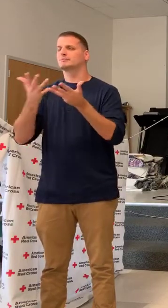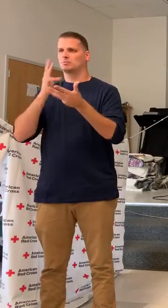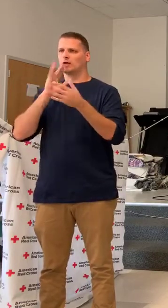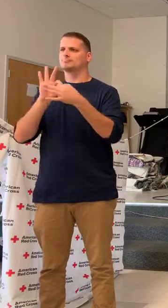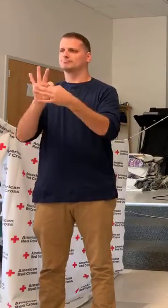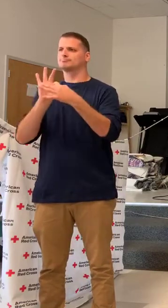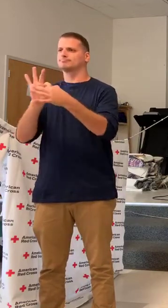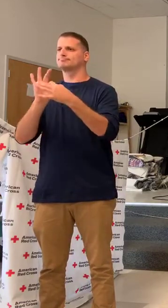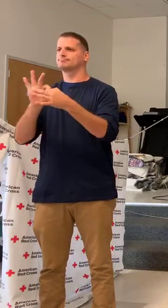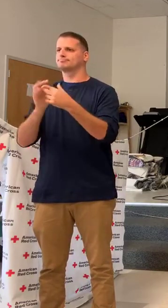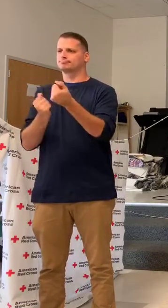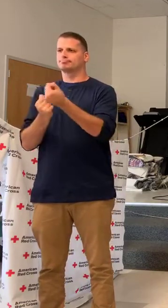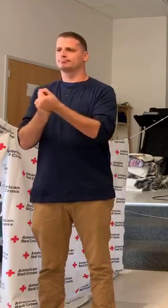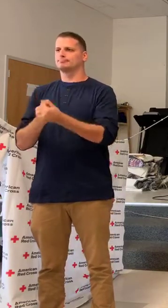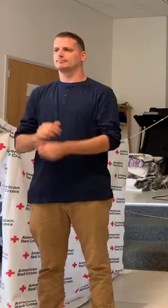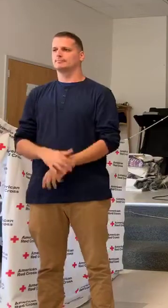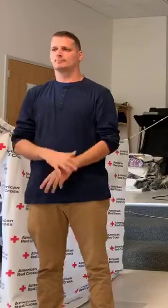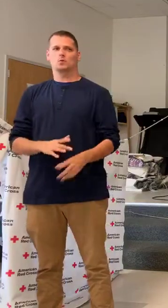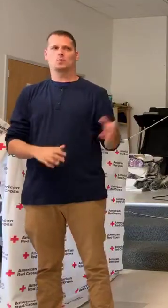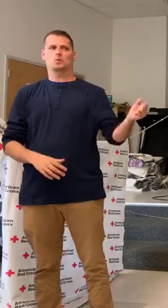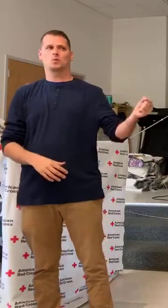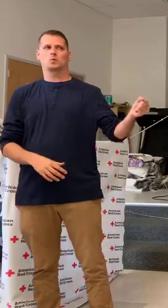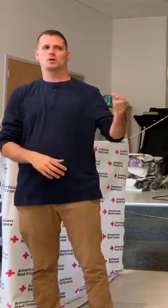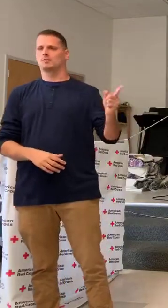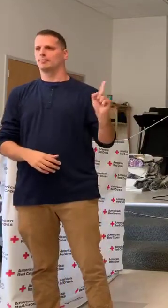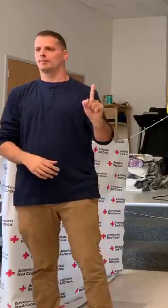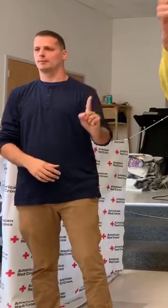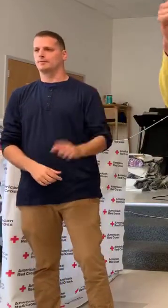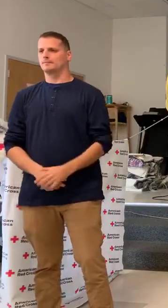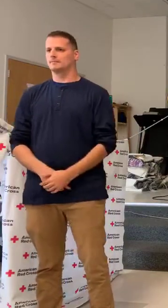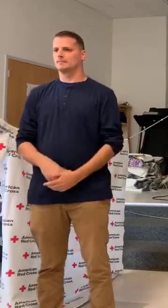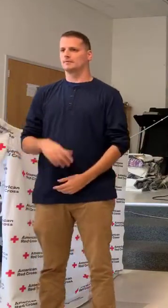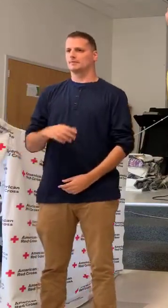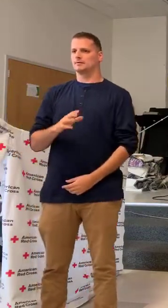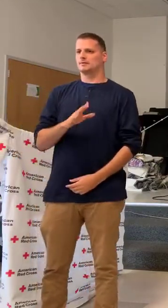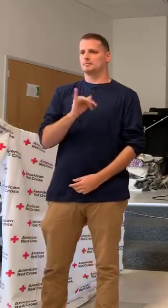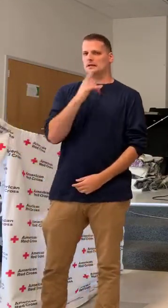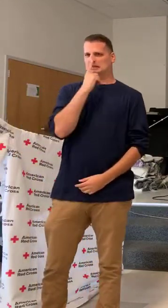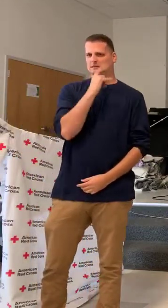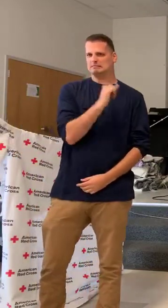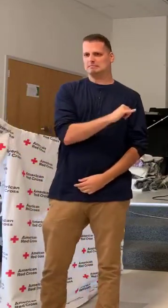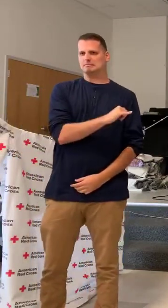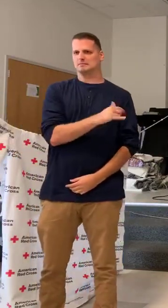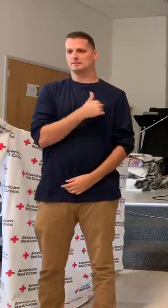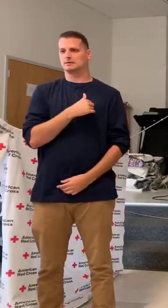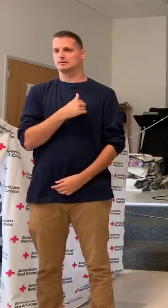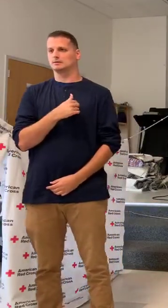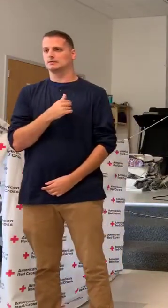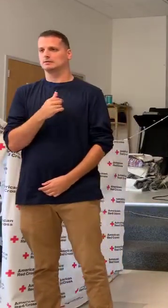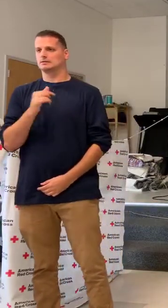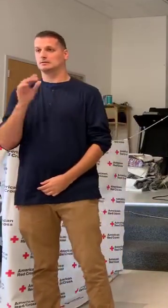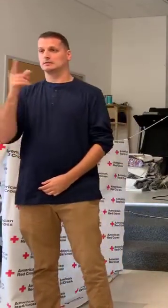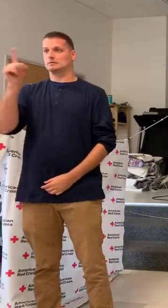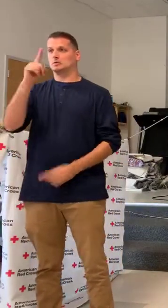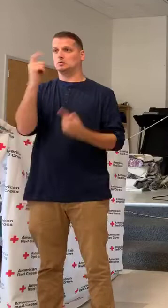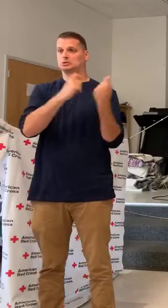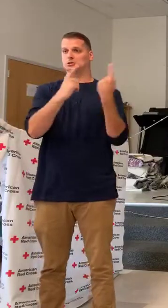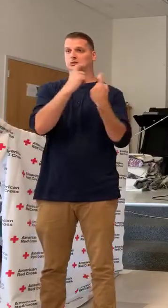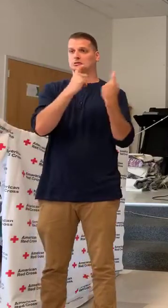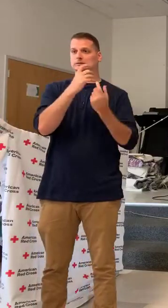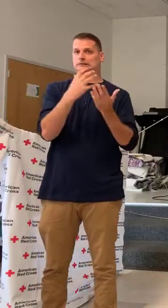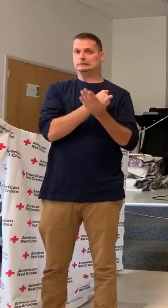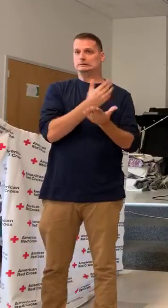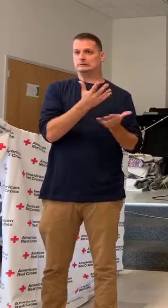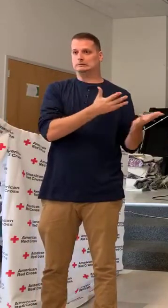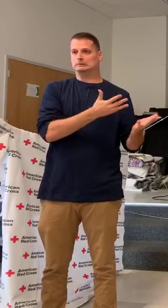thanks, Bill. Maybe hang right there, because if I were to play this out in my mind, knowing some of the concerns people have had and some of the pent-up sort of feeling of, okay,